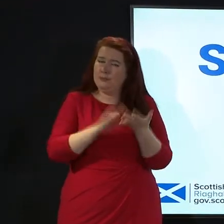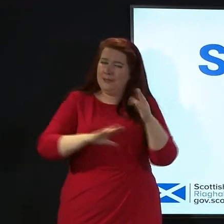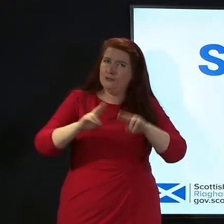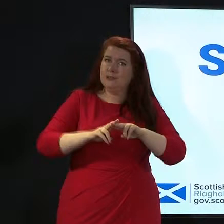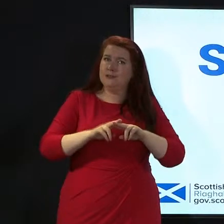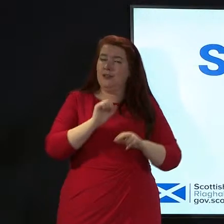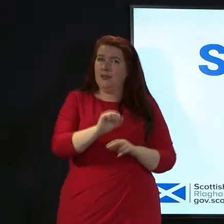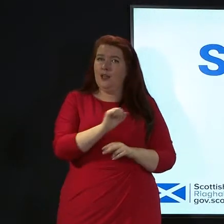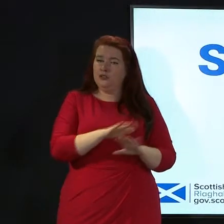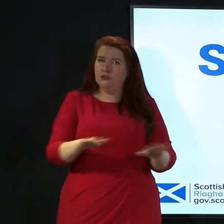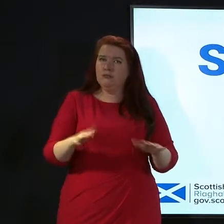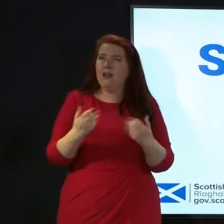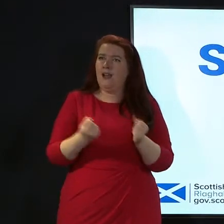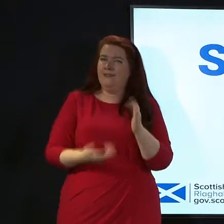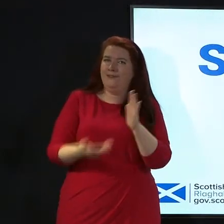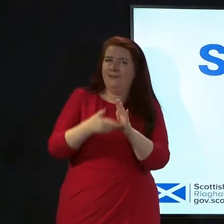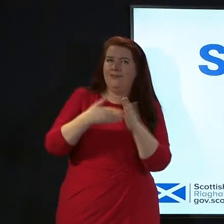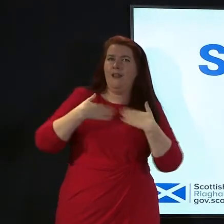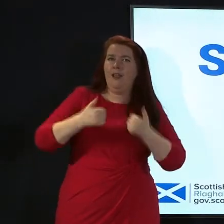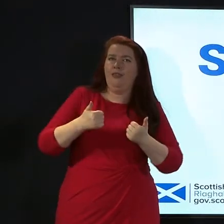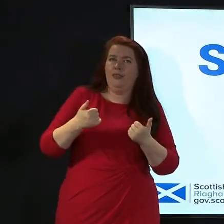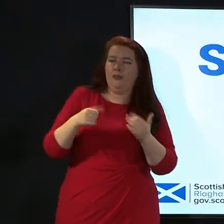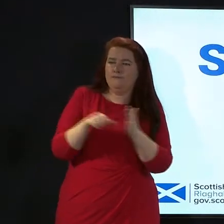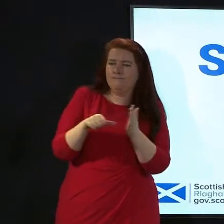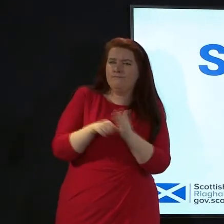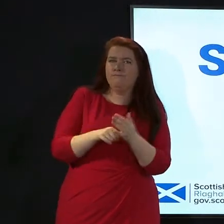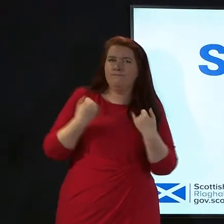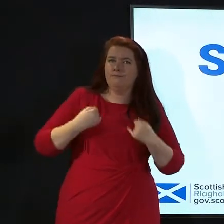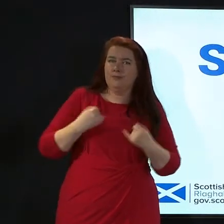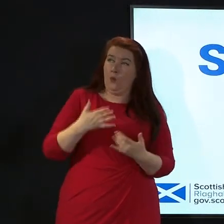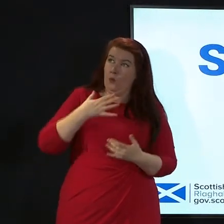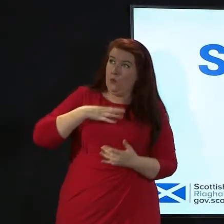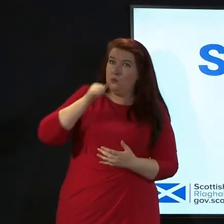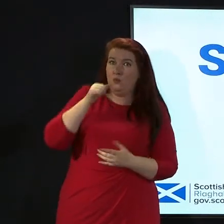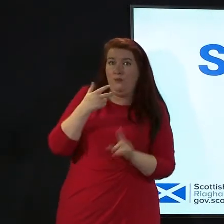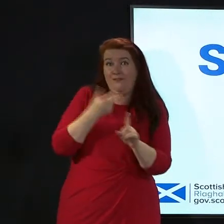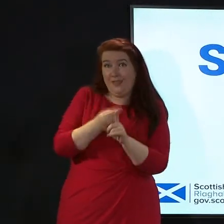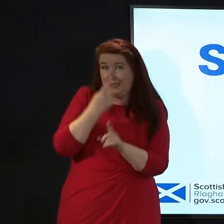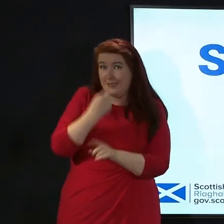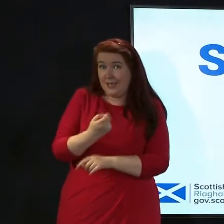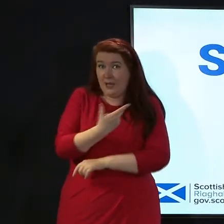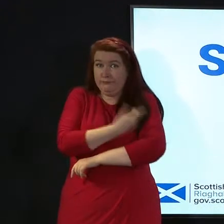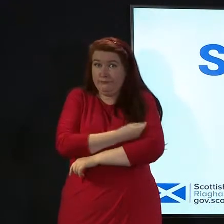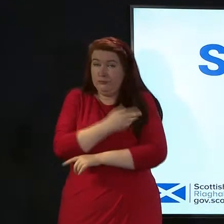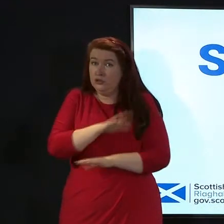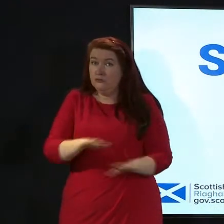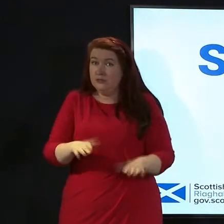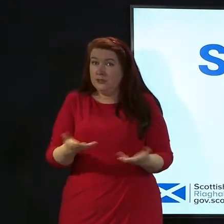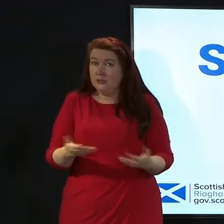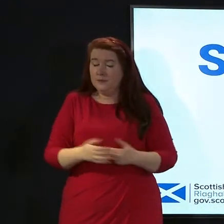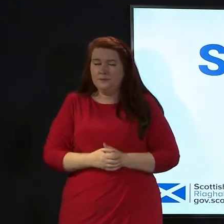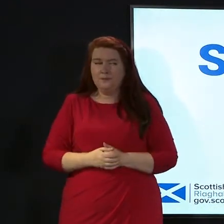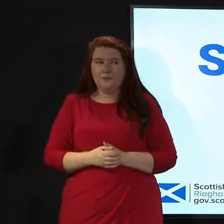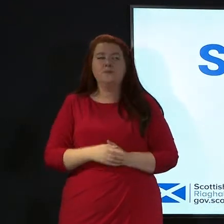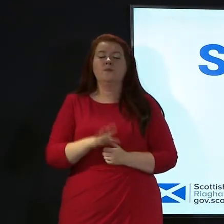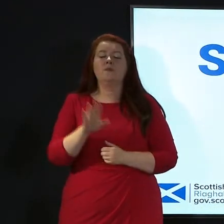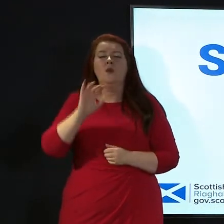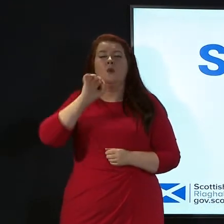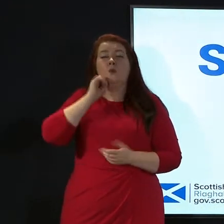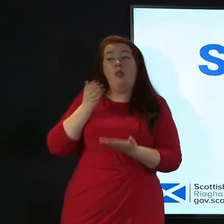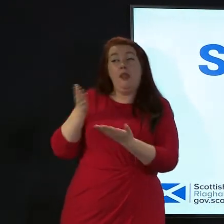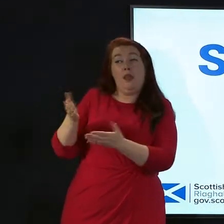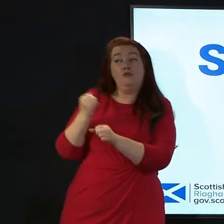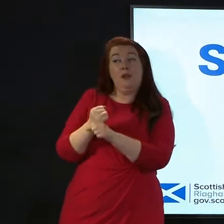with particular health conditions, who are desperate for some news on that. I'll hand over to Gregor on the vaccine in a